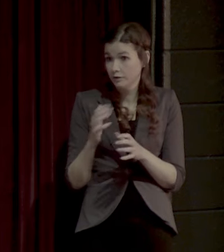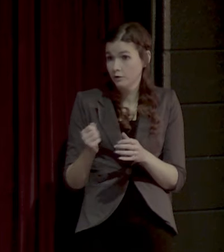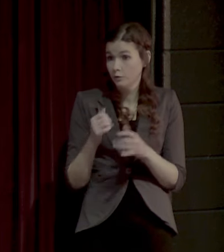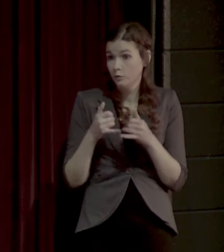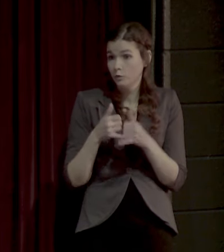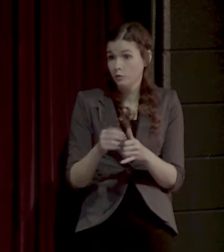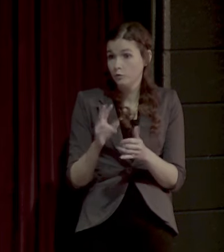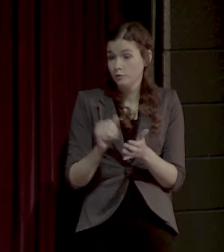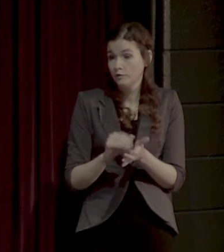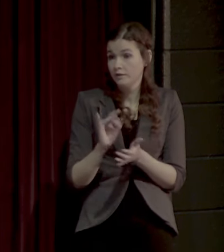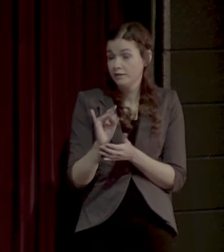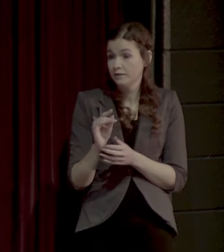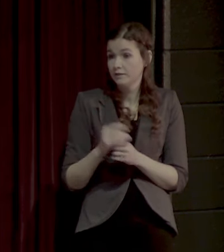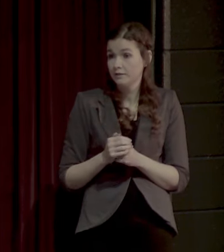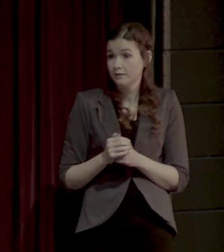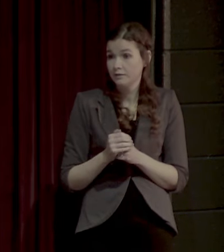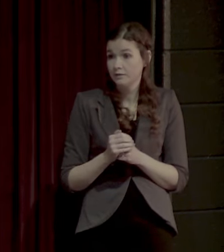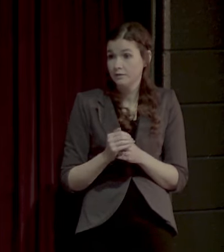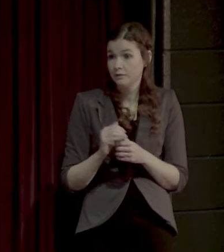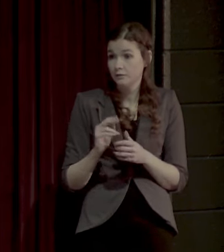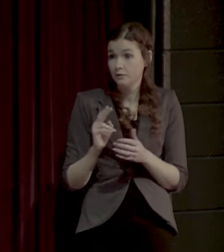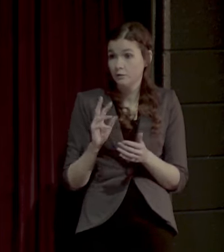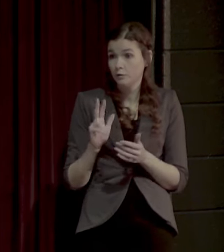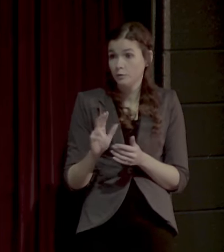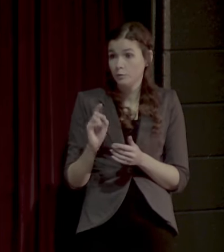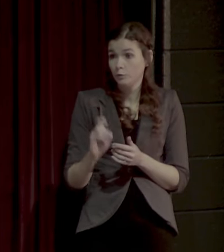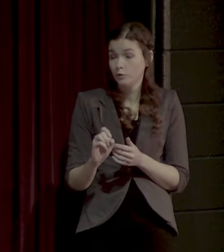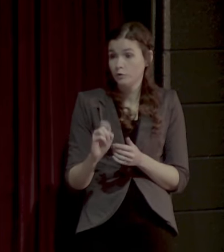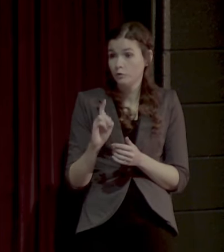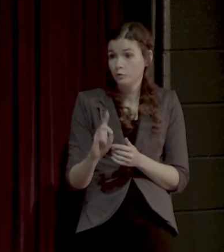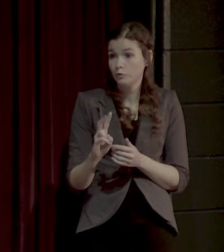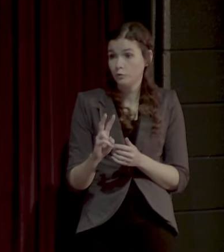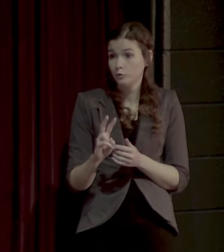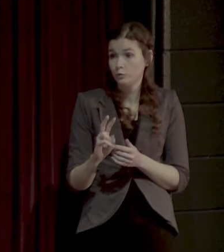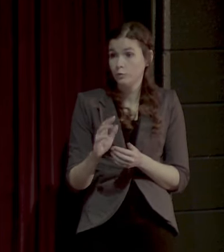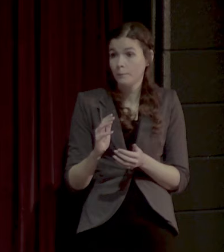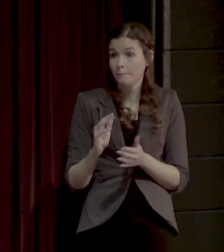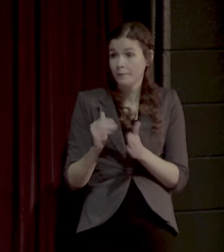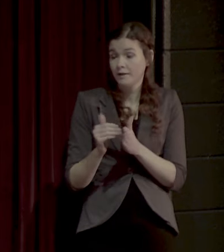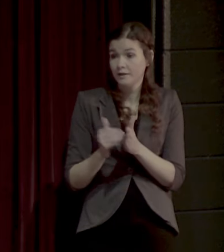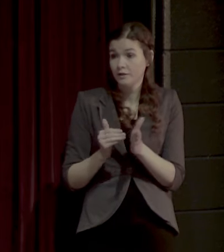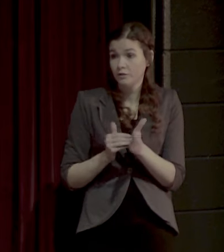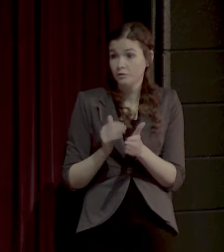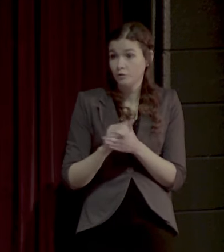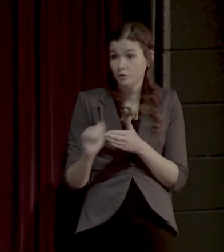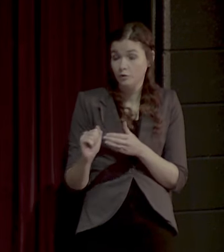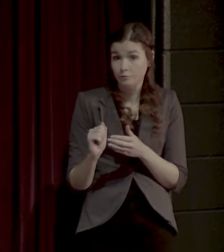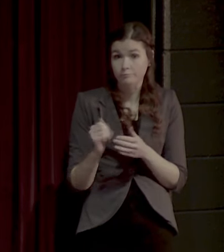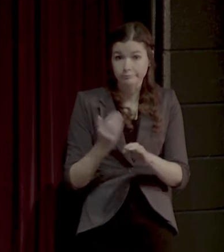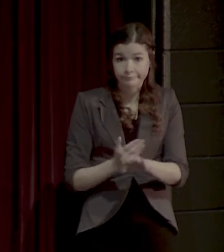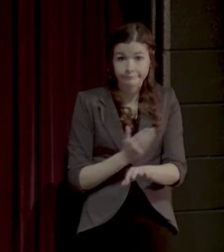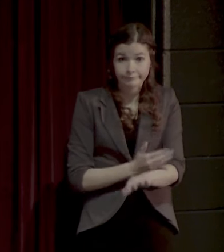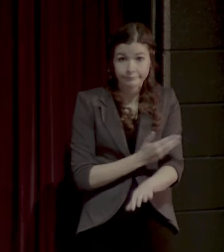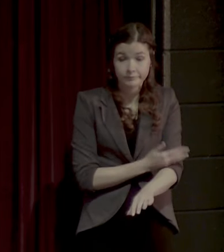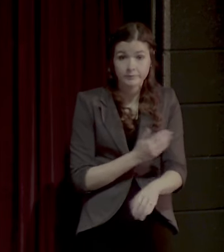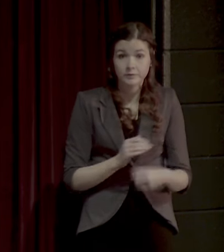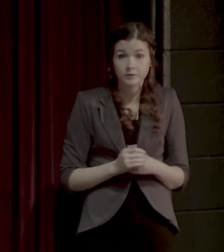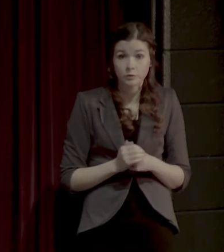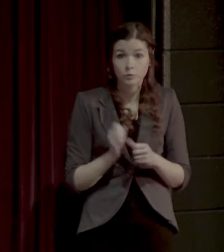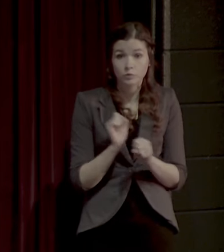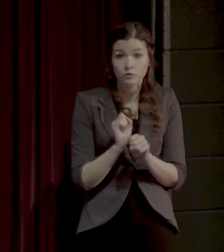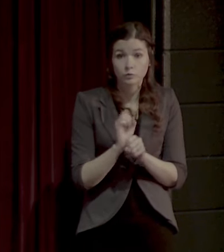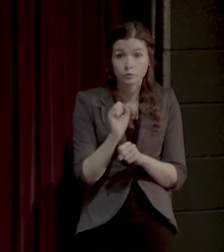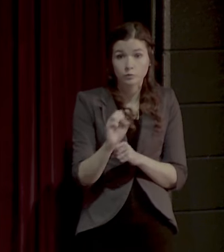2018 and is engaged in a $3.2 million building renovation. A native of southern Minnesota, Louders worked as a social studies